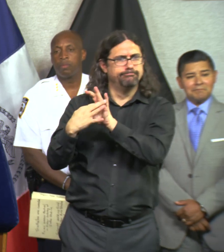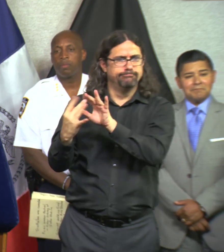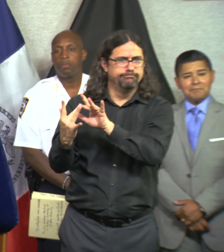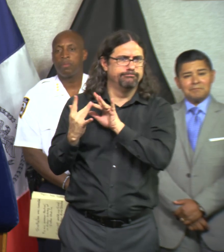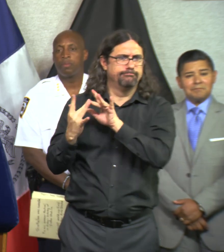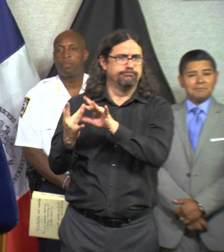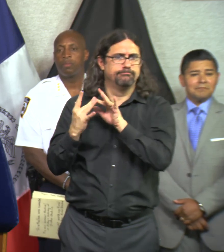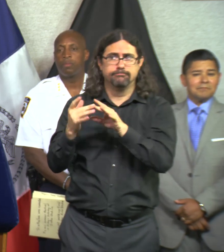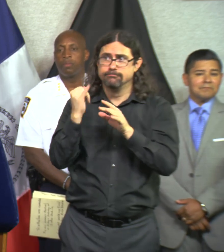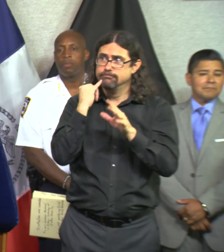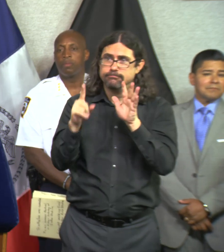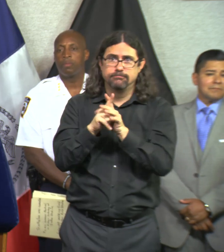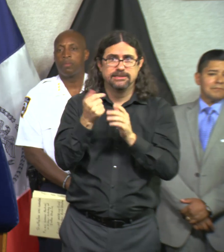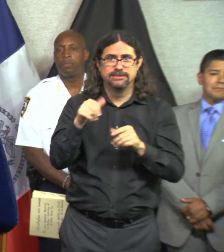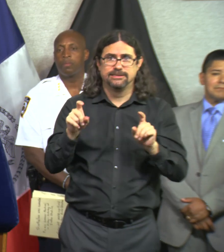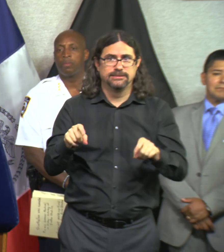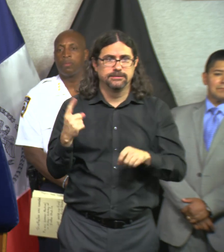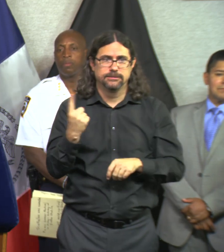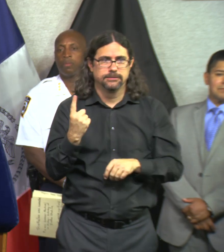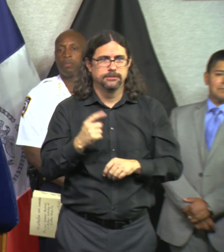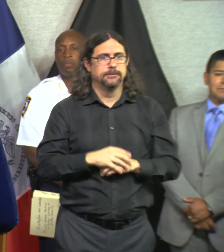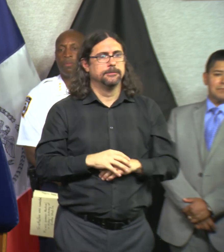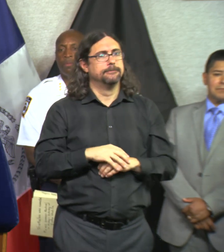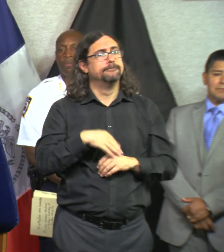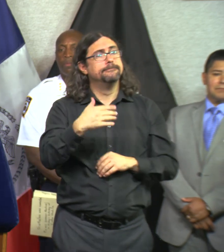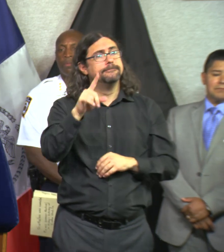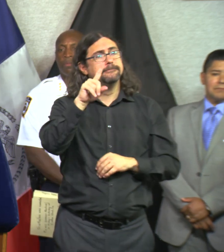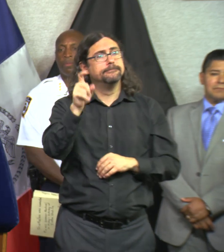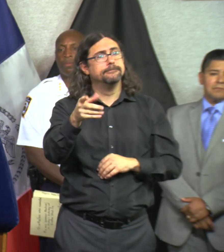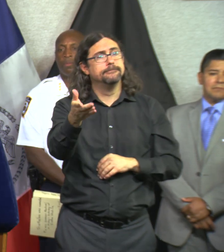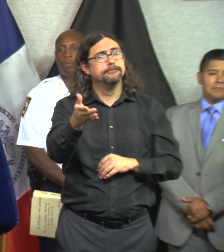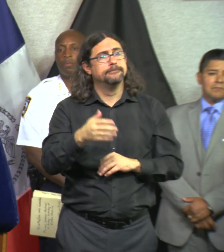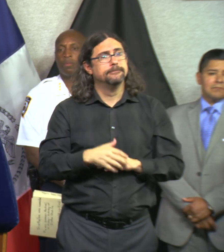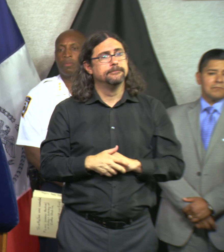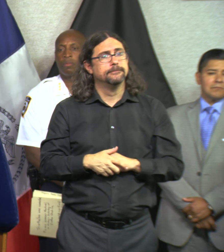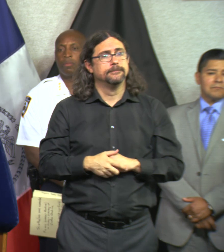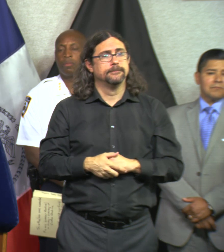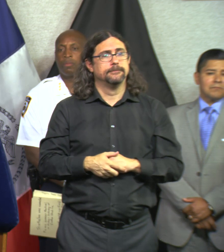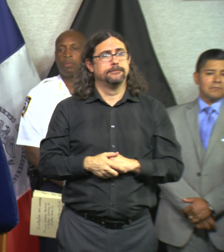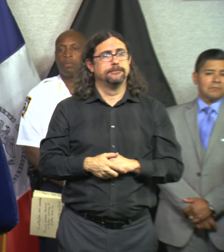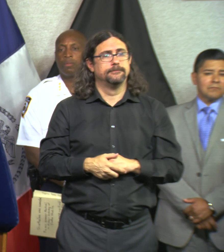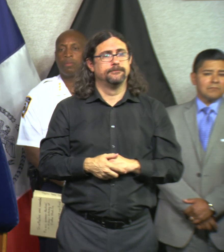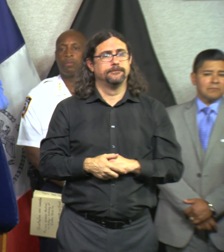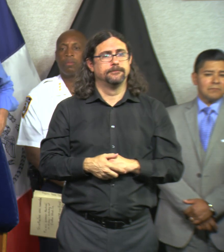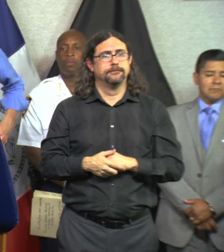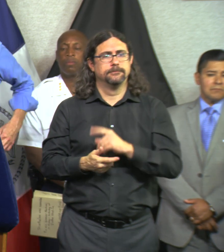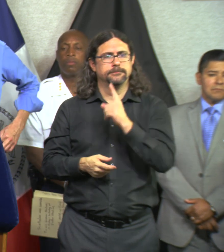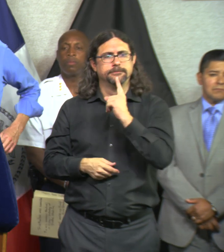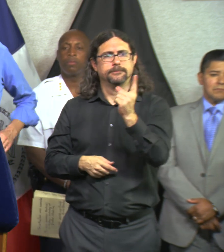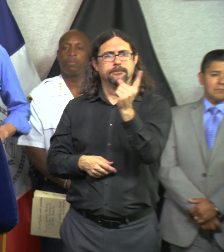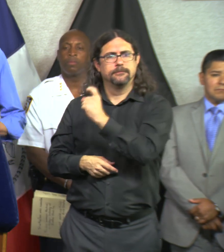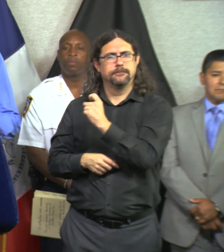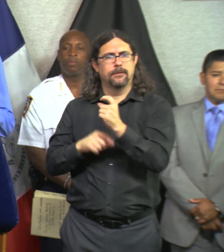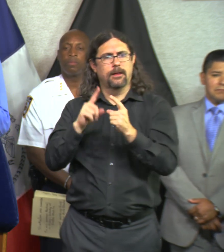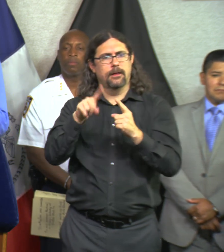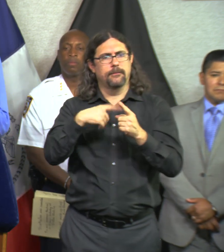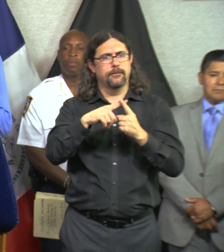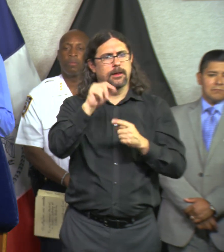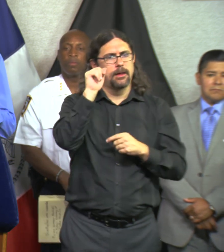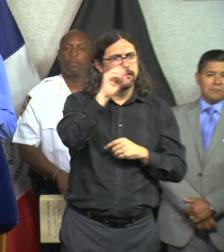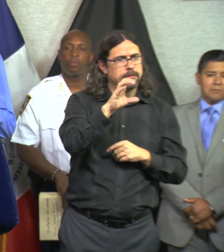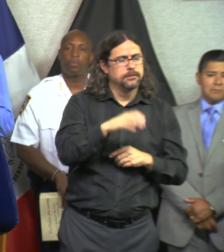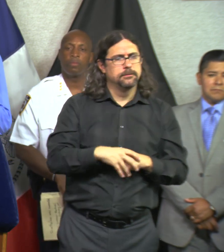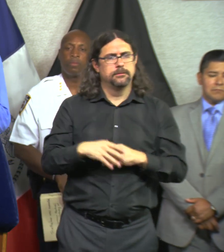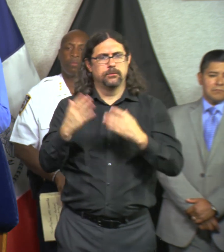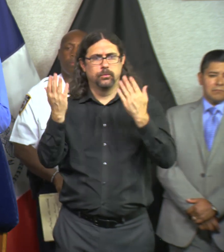It's Ray with NBC. We have been asking you about the air conditioning units in the cooling centers, the nitrogen cooling centers. Wanted to see if you had a reason